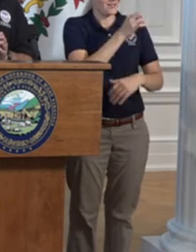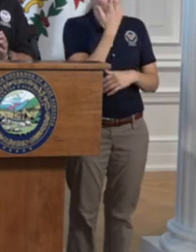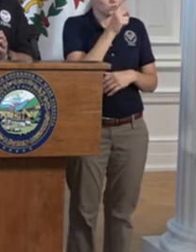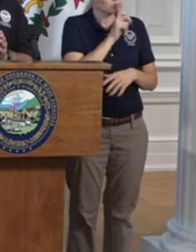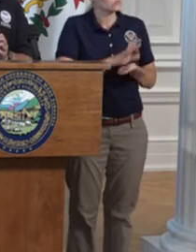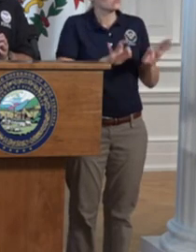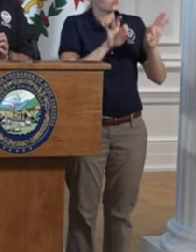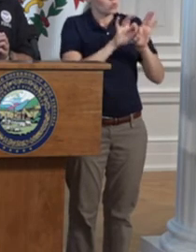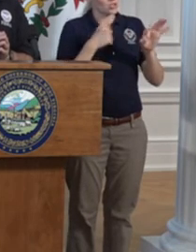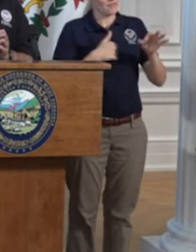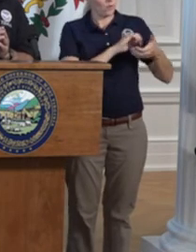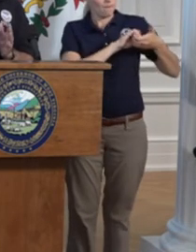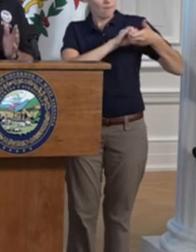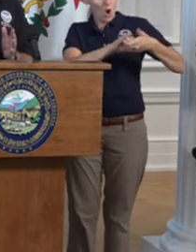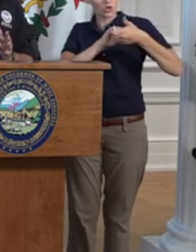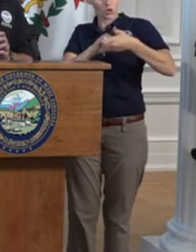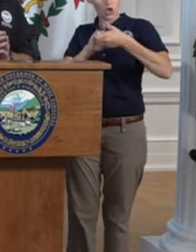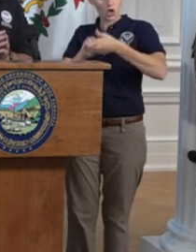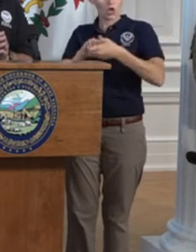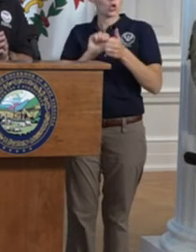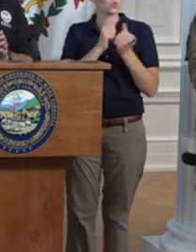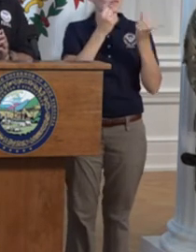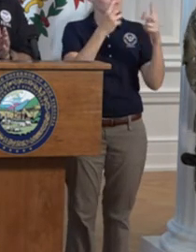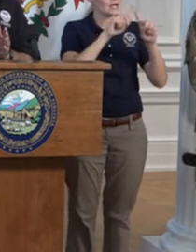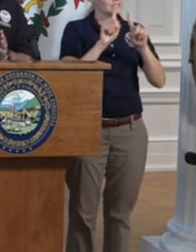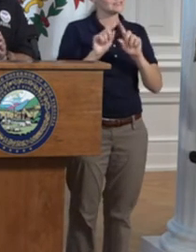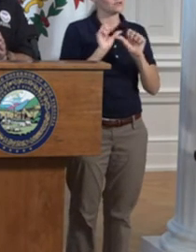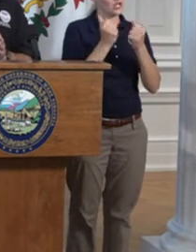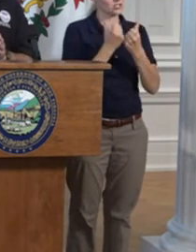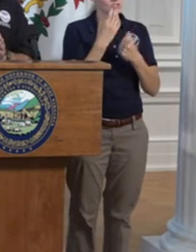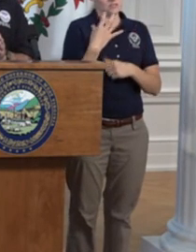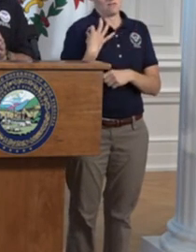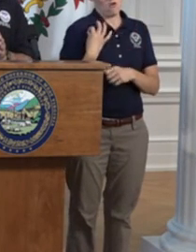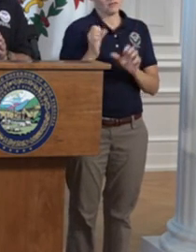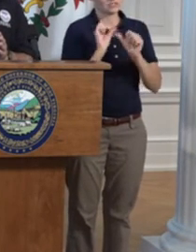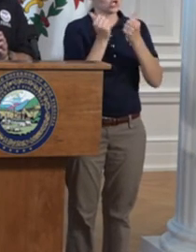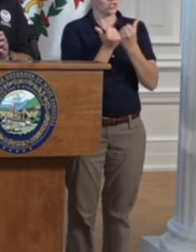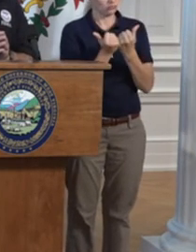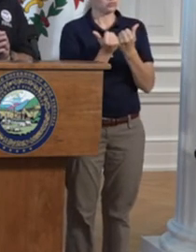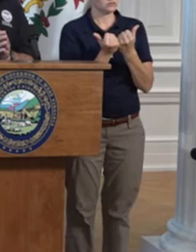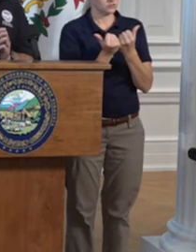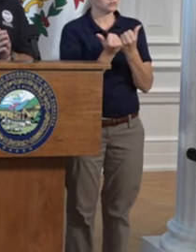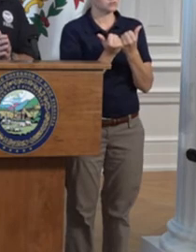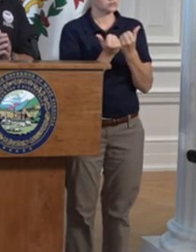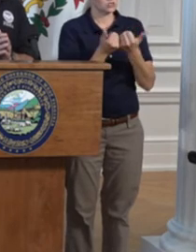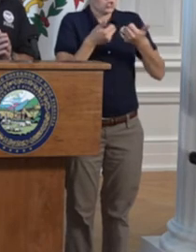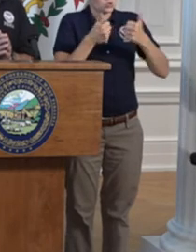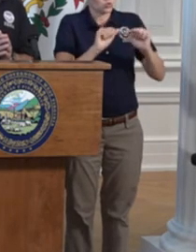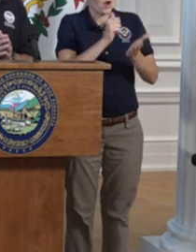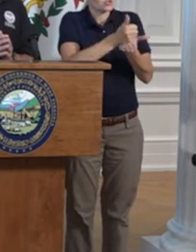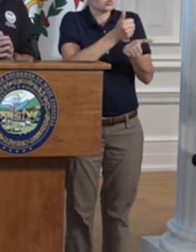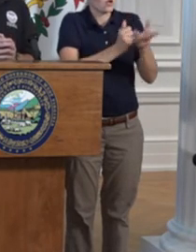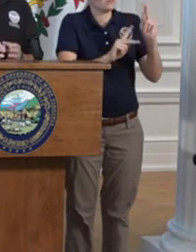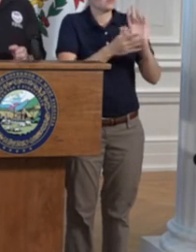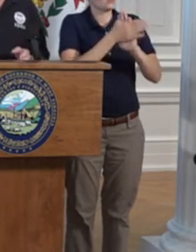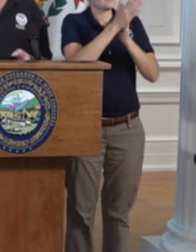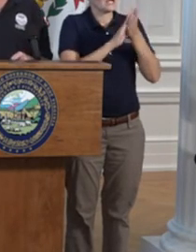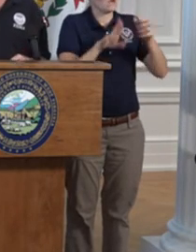important that we partner with all the other agencies and voluntary agencies to bring people back to